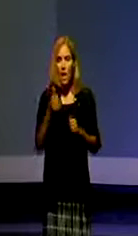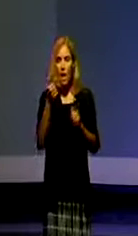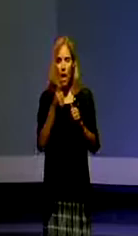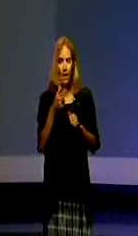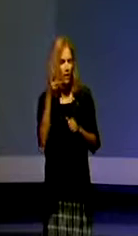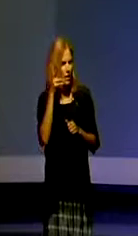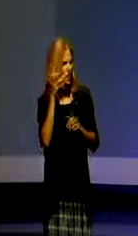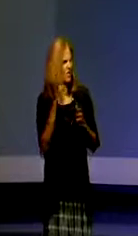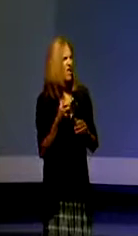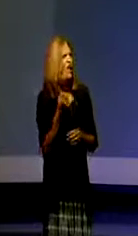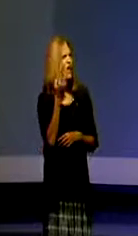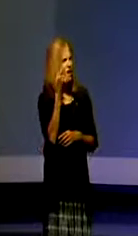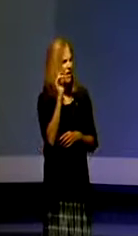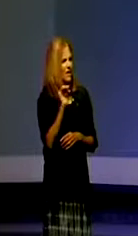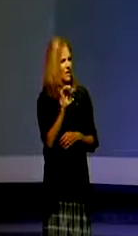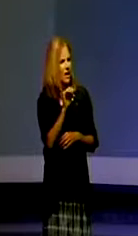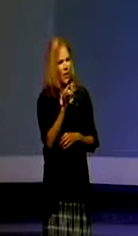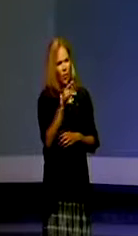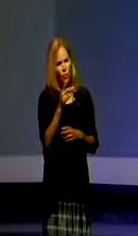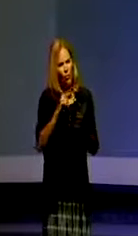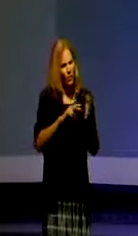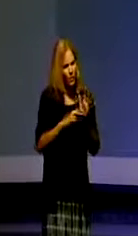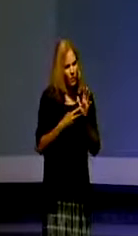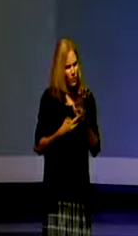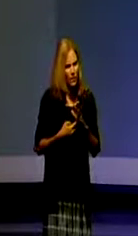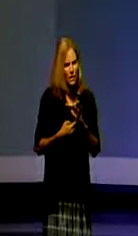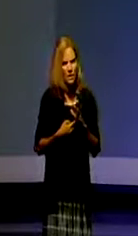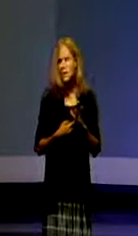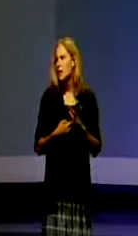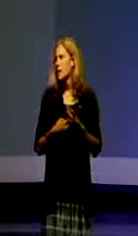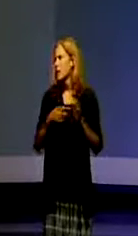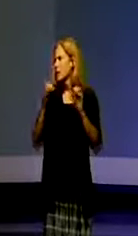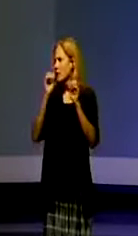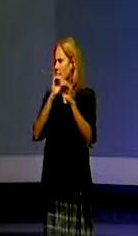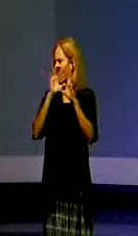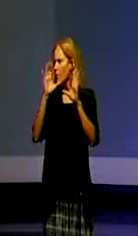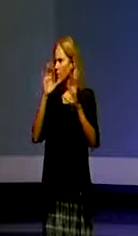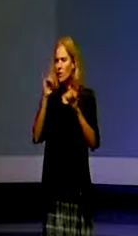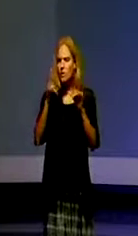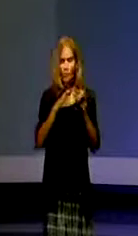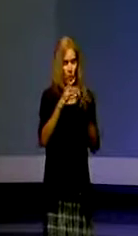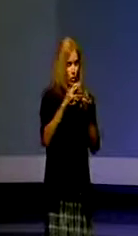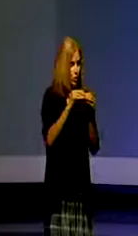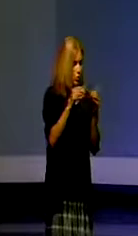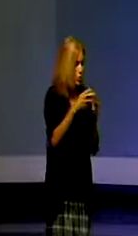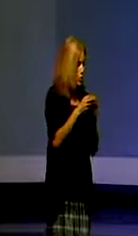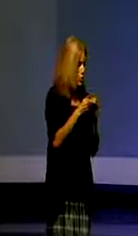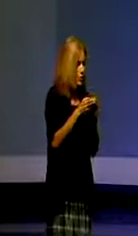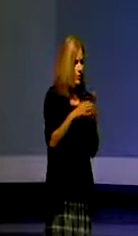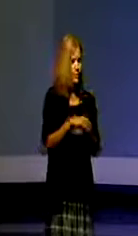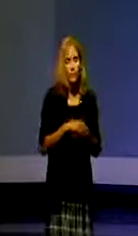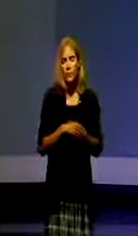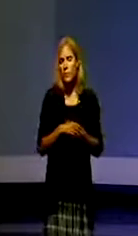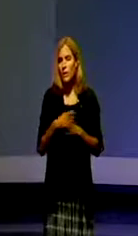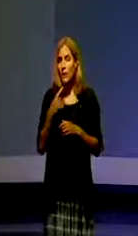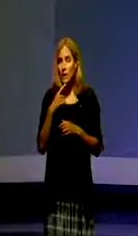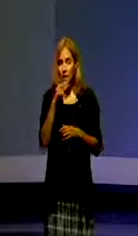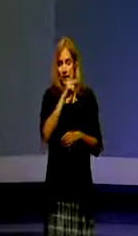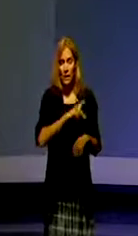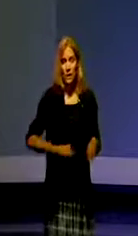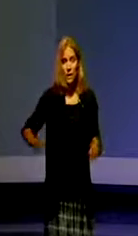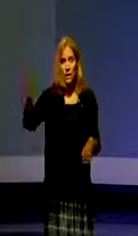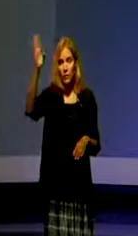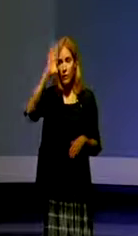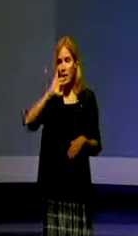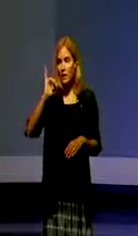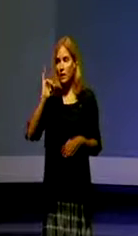would have understood that. Basically, he goes back to the imagery of the first parable, the parable of the sower, and he says the kingdom of God is